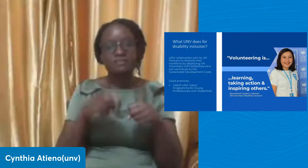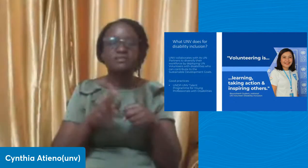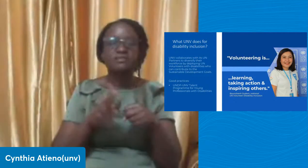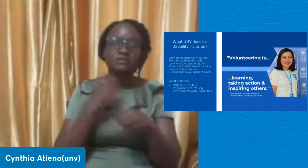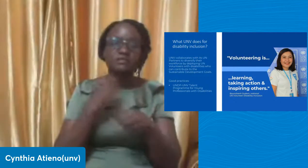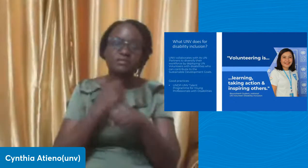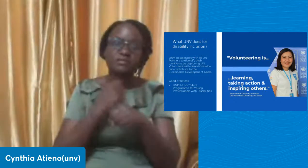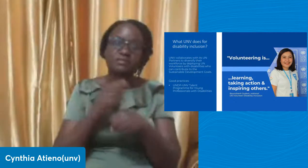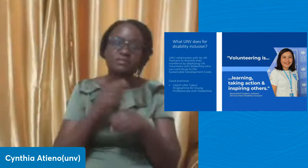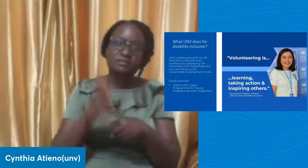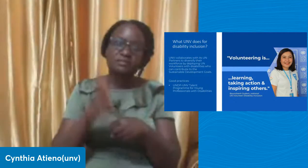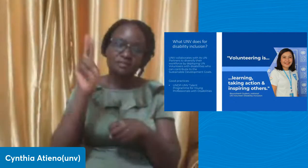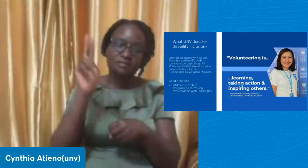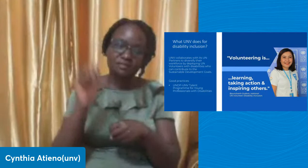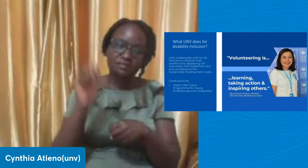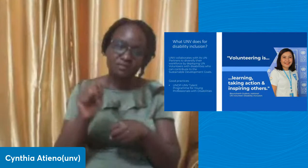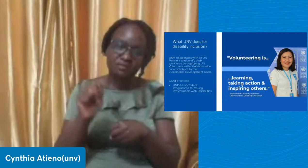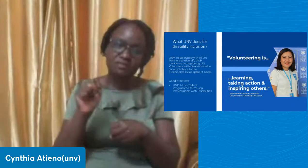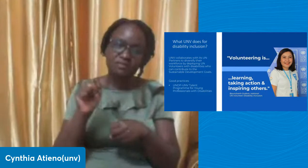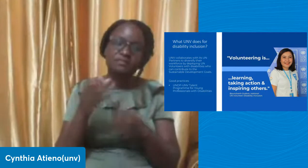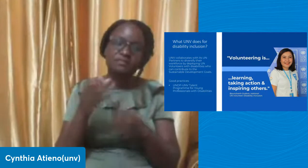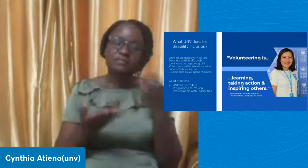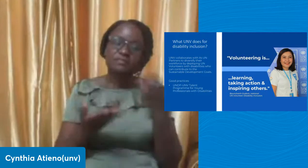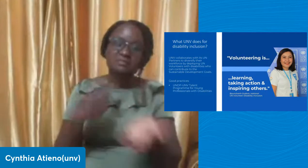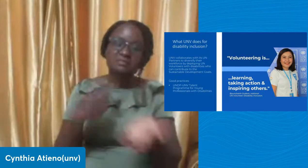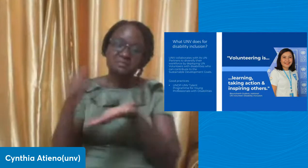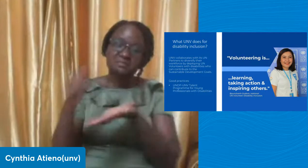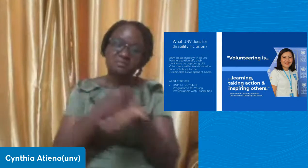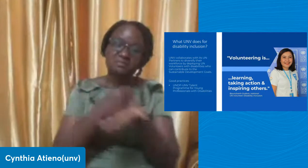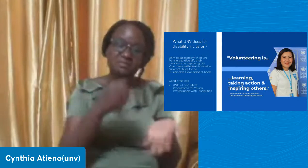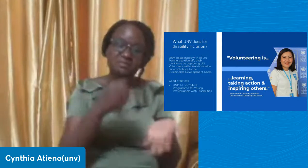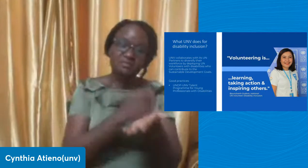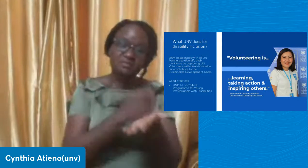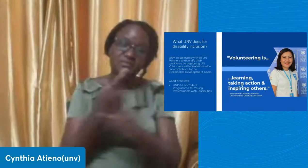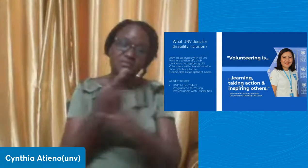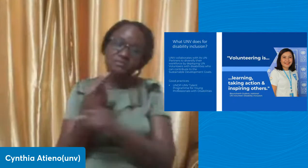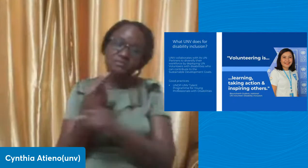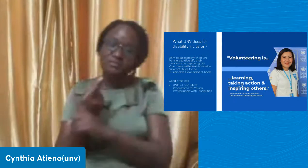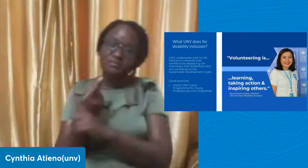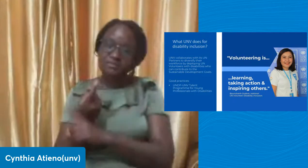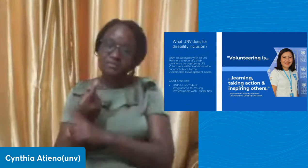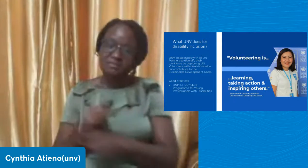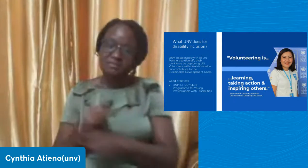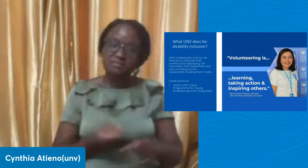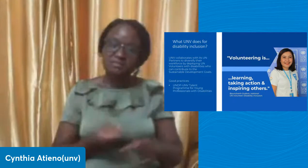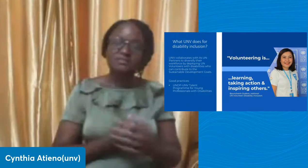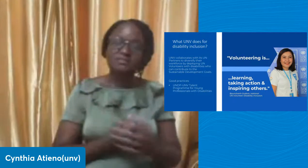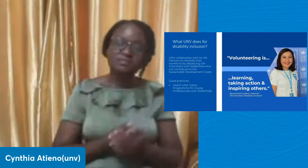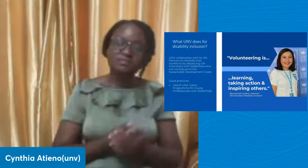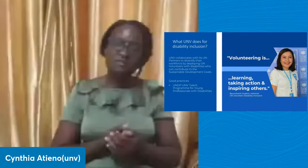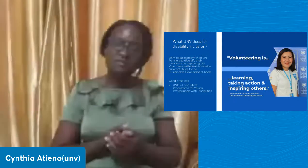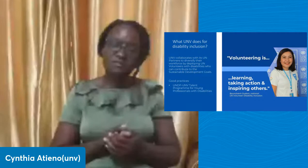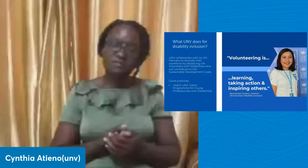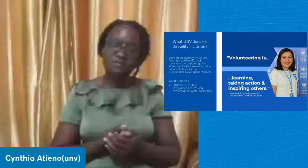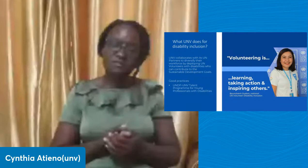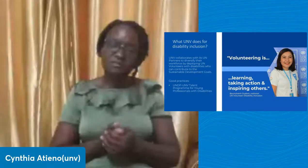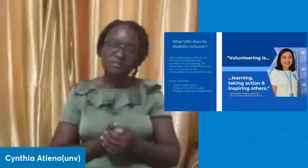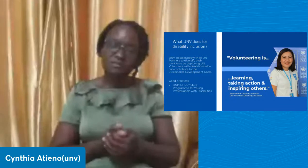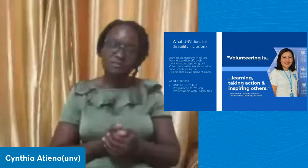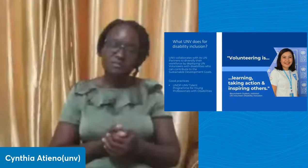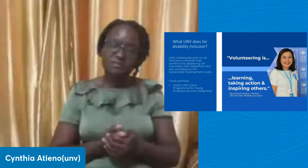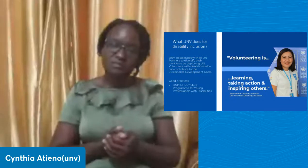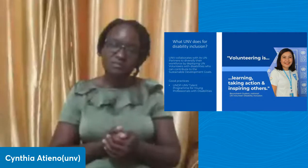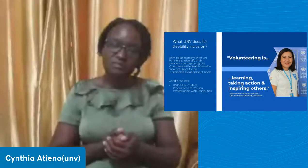country offices, regional offices, and headquarters. Through a year-long assignment,